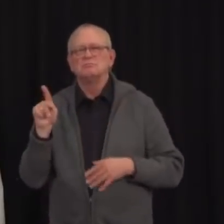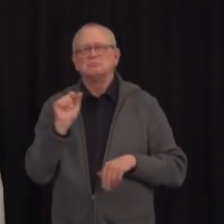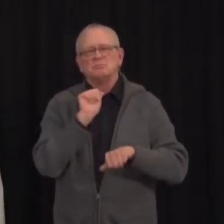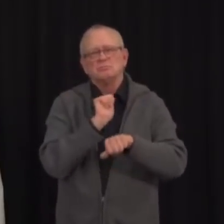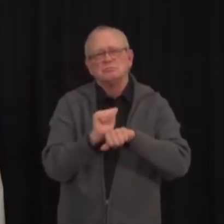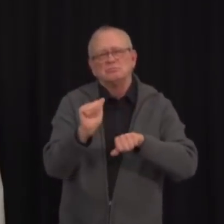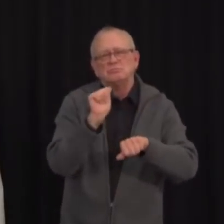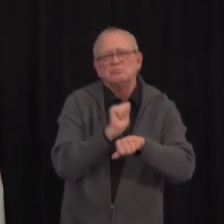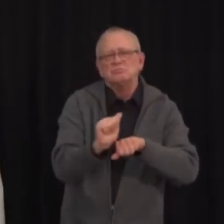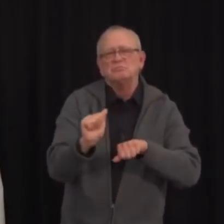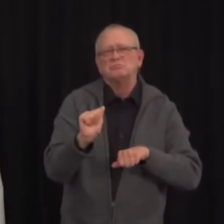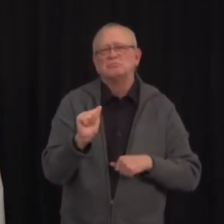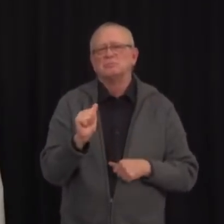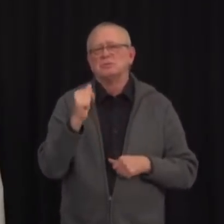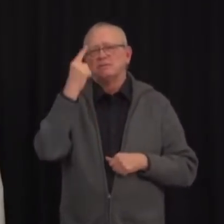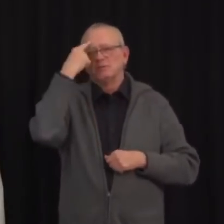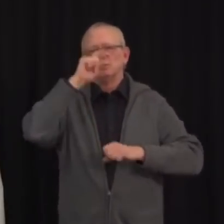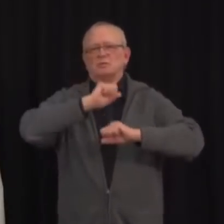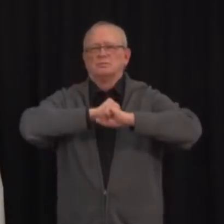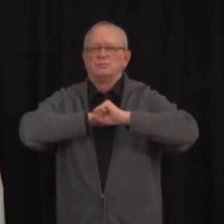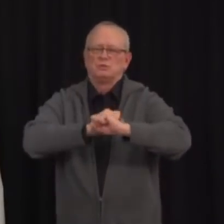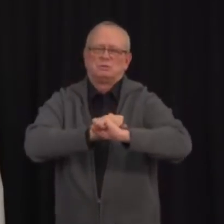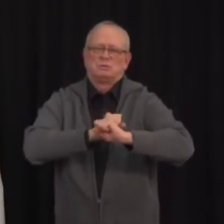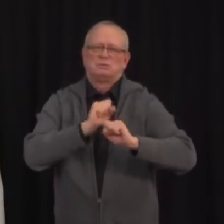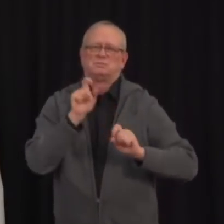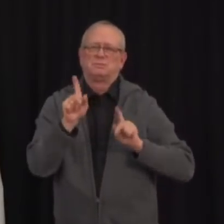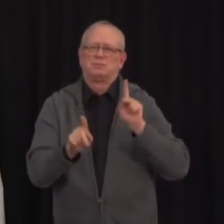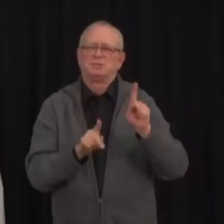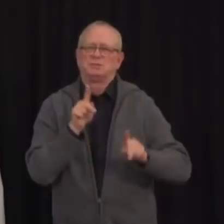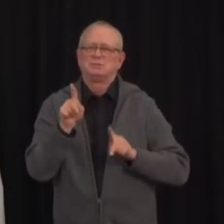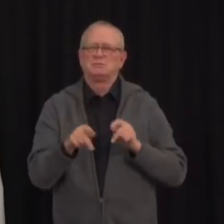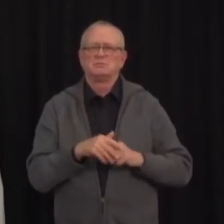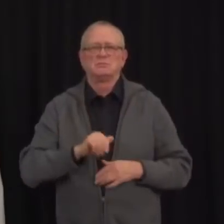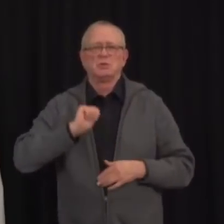this together, and we are all on the same team.